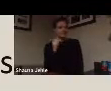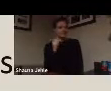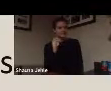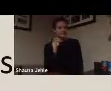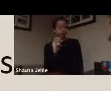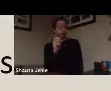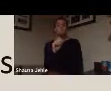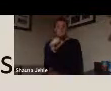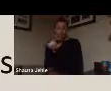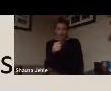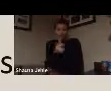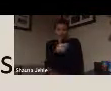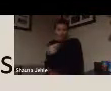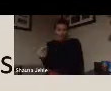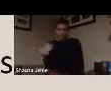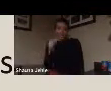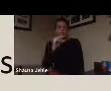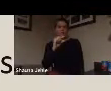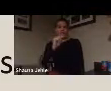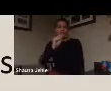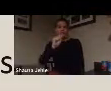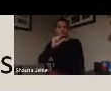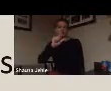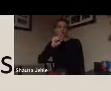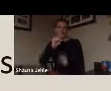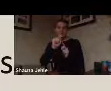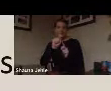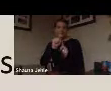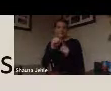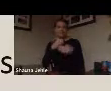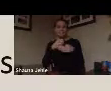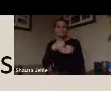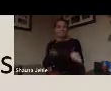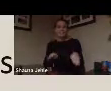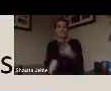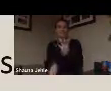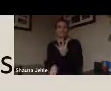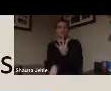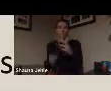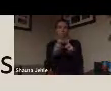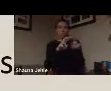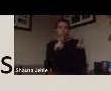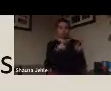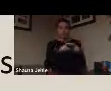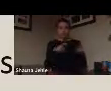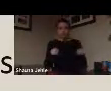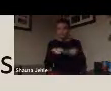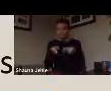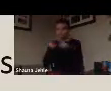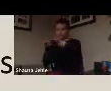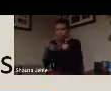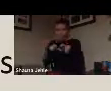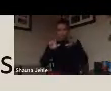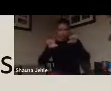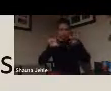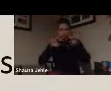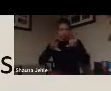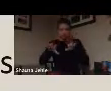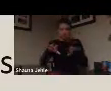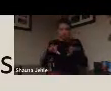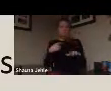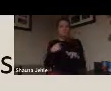And another thing is the Global Sign Languages team is divided into four major regions. So we talked a lot